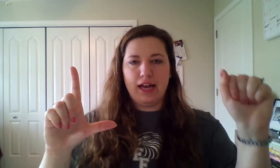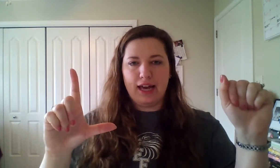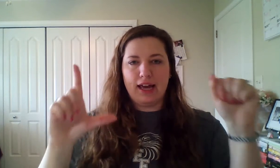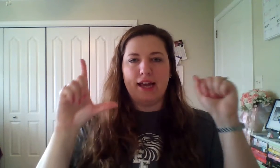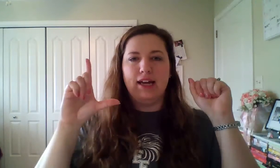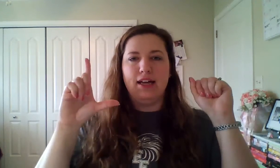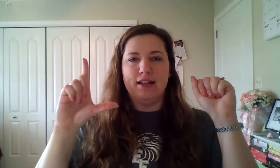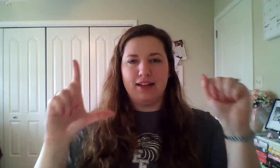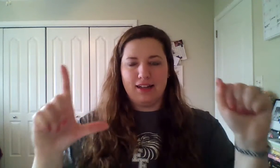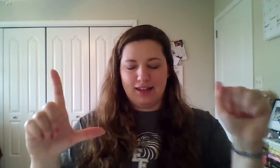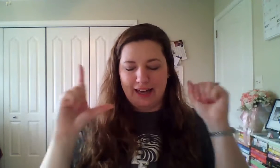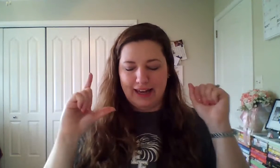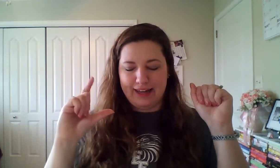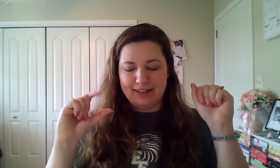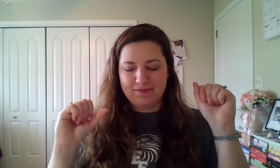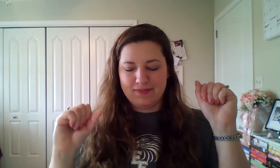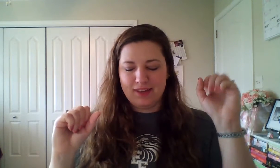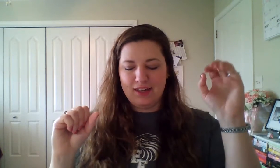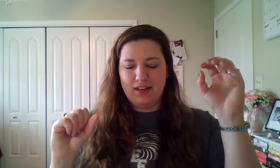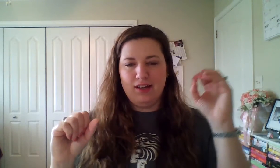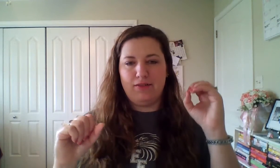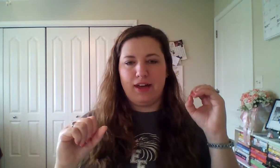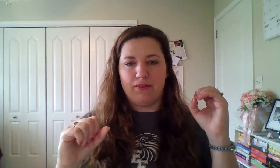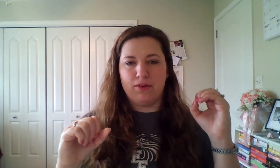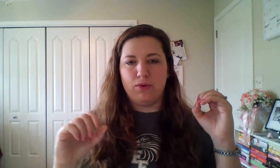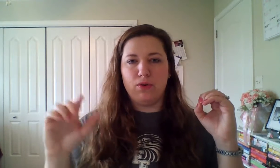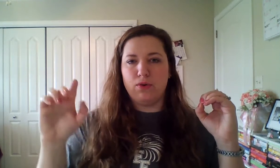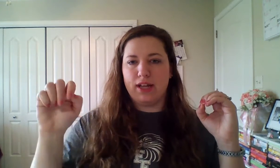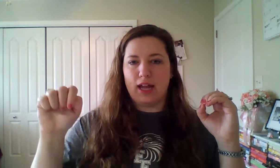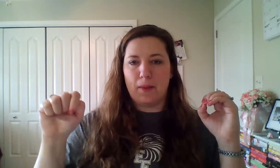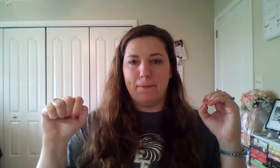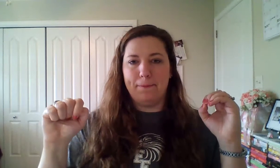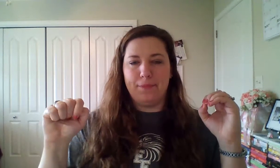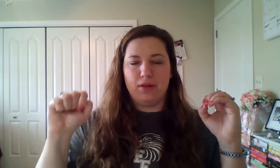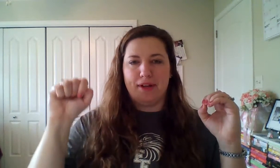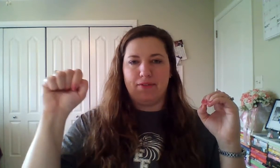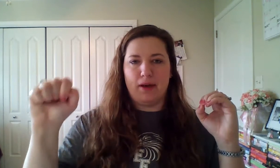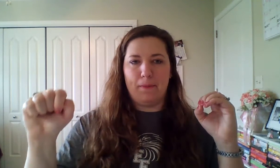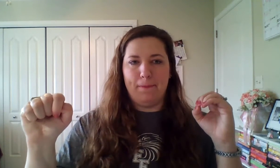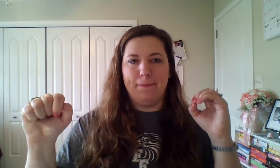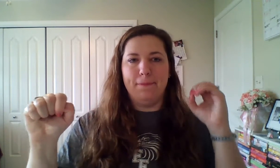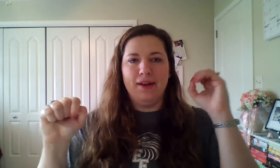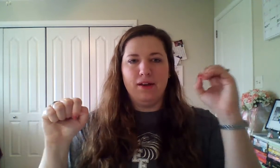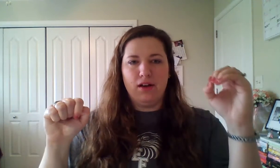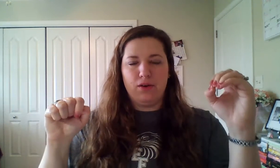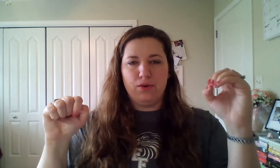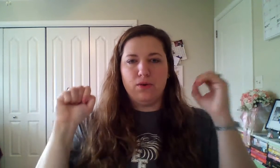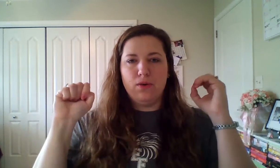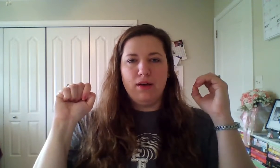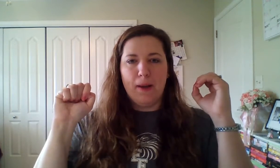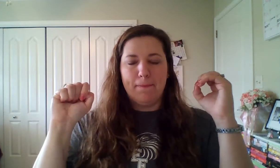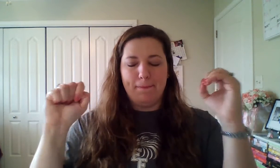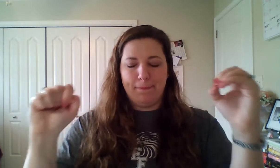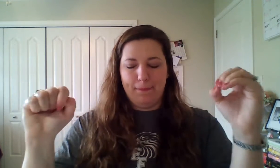A, lay. We have an oo and add a M to the beginning. We have M, oo,